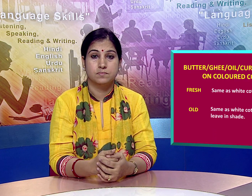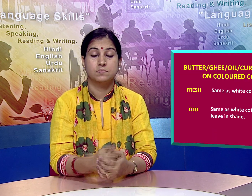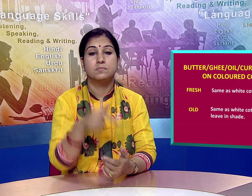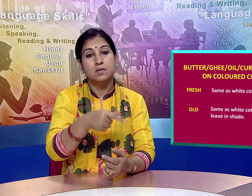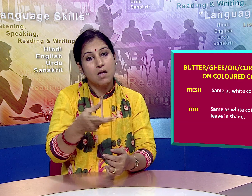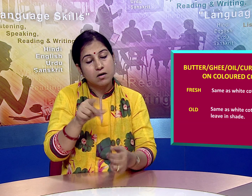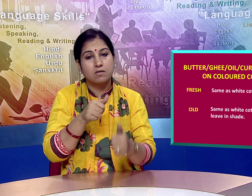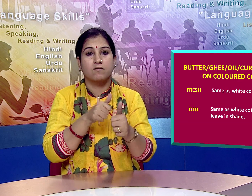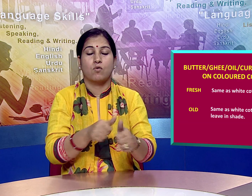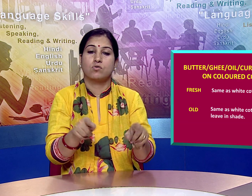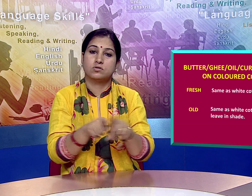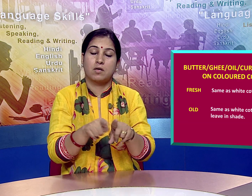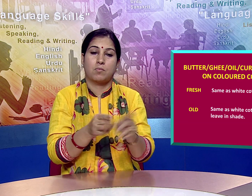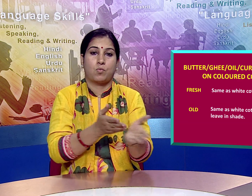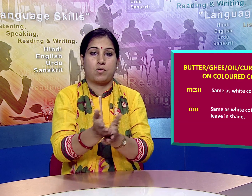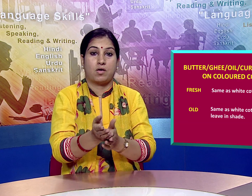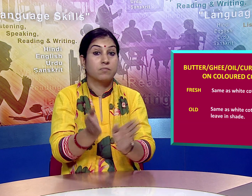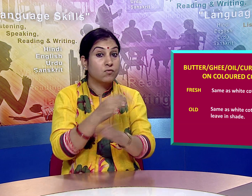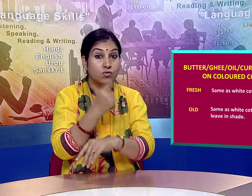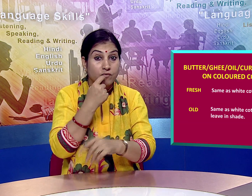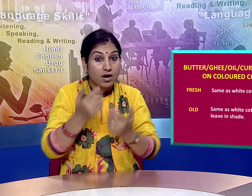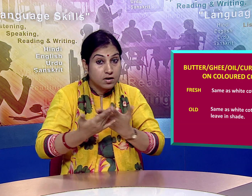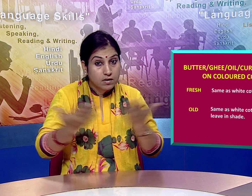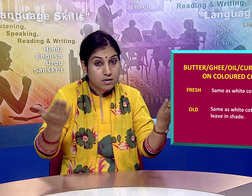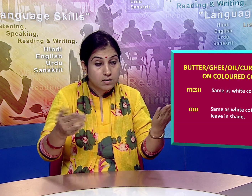then again follow the same method as for white cotton clothes,